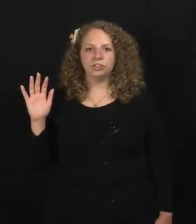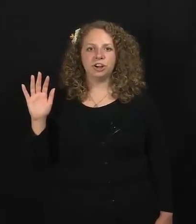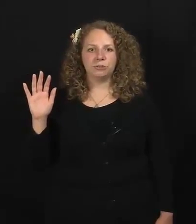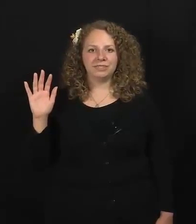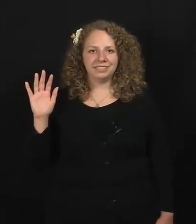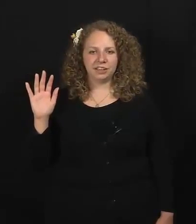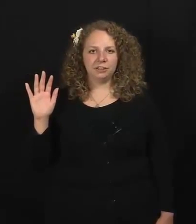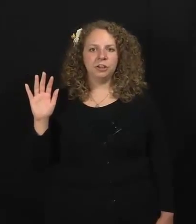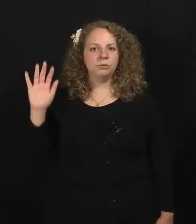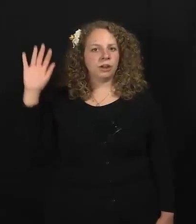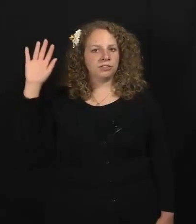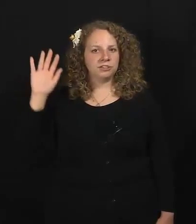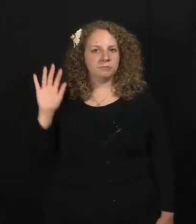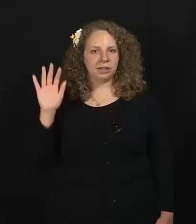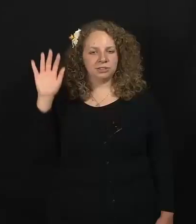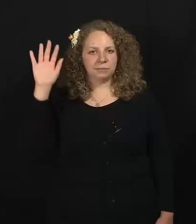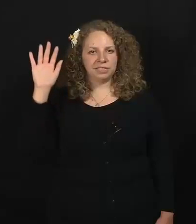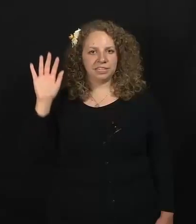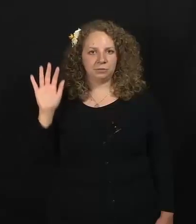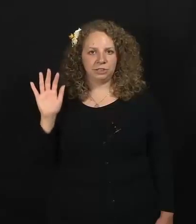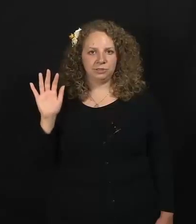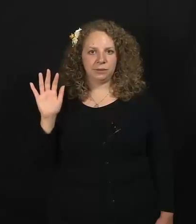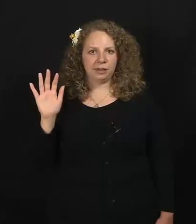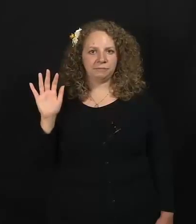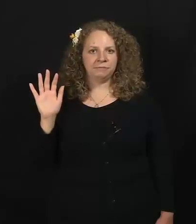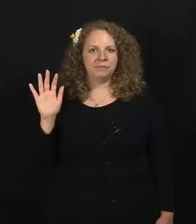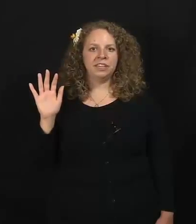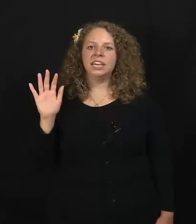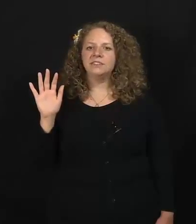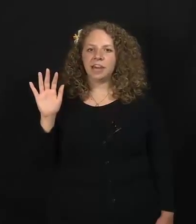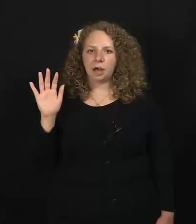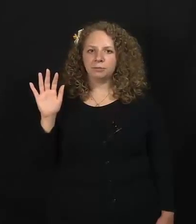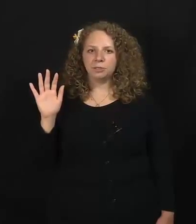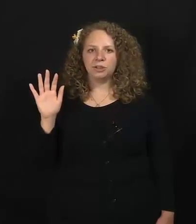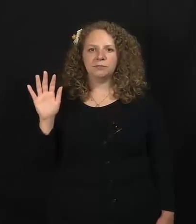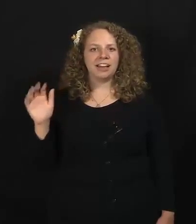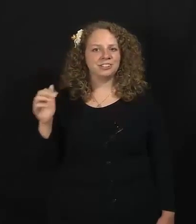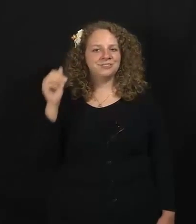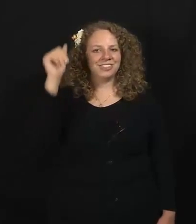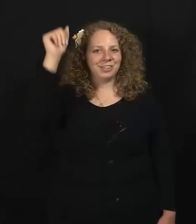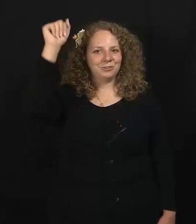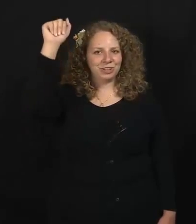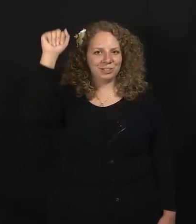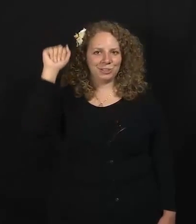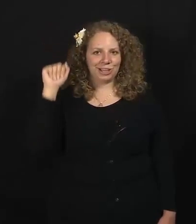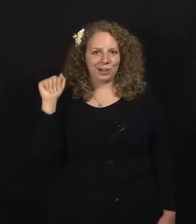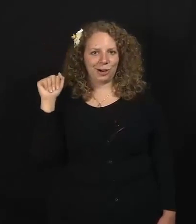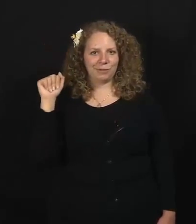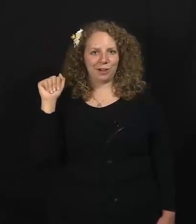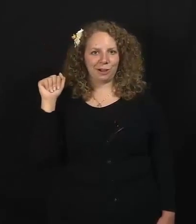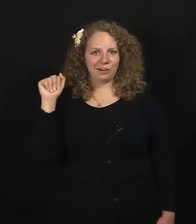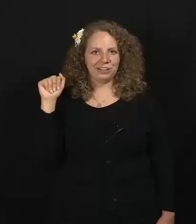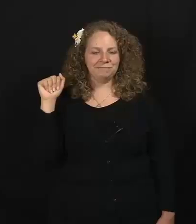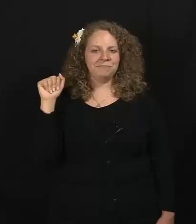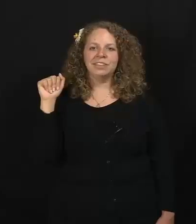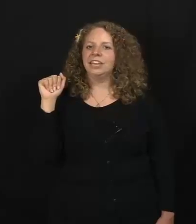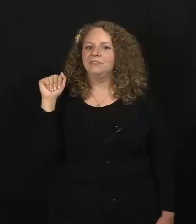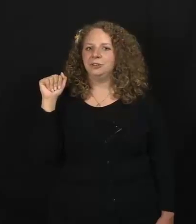your arm still rather than bounce up and down when you spell. If it helps, you can imagine that you just stuck your arm in concrete. If you need